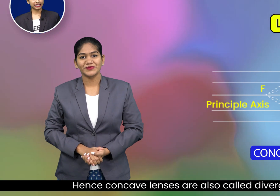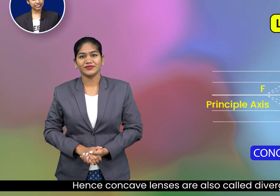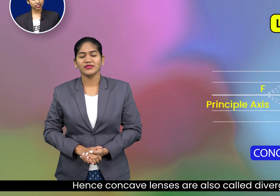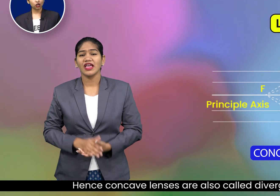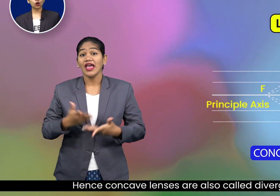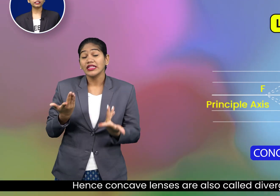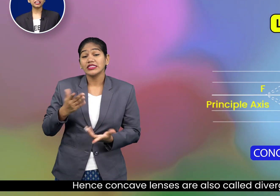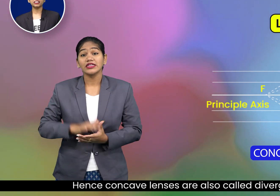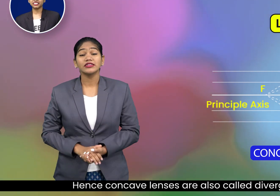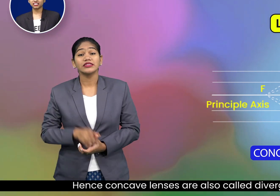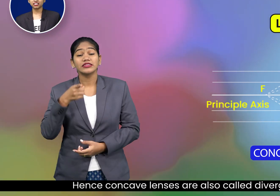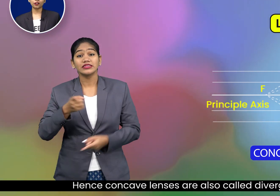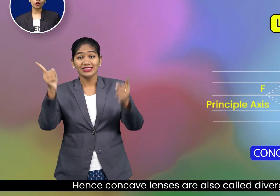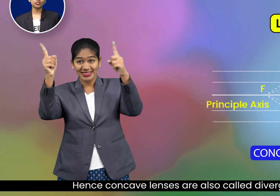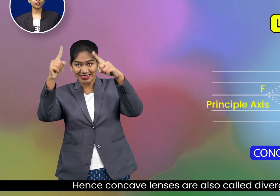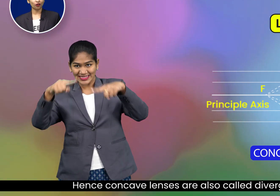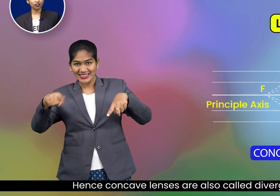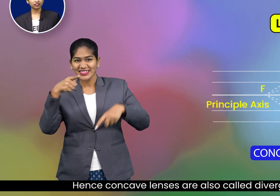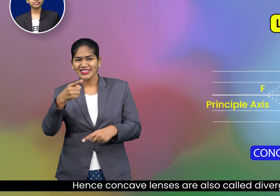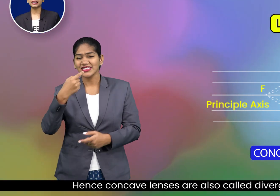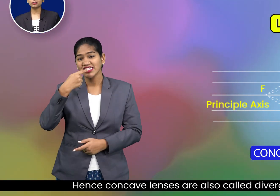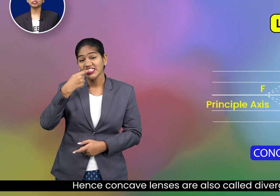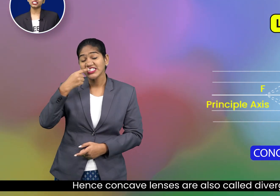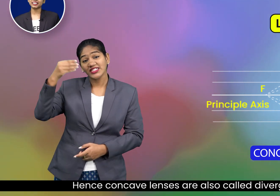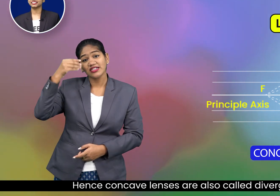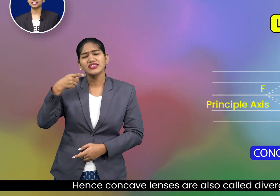Hence, concave lenses are also called diverging lenses.